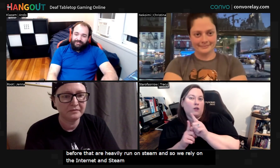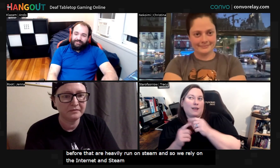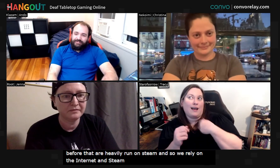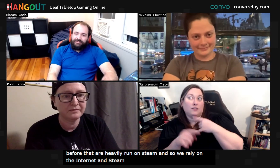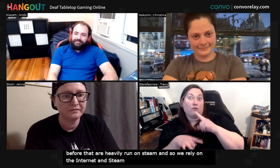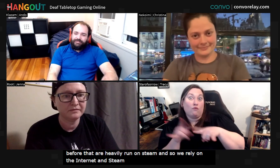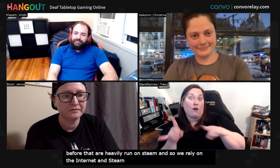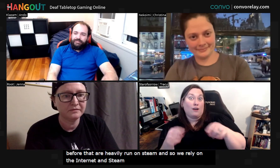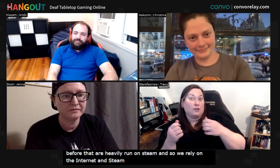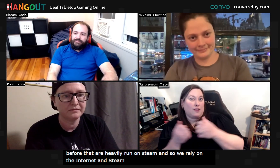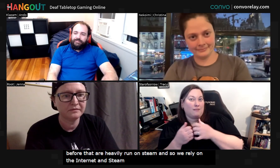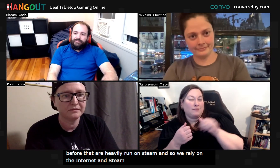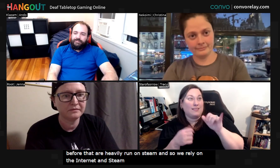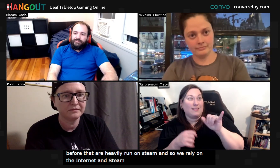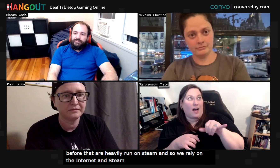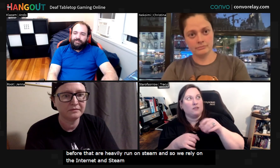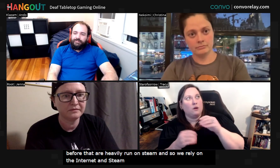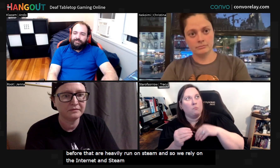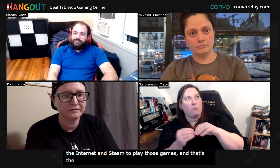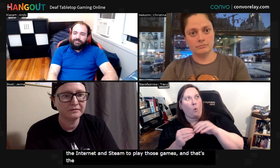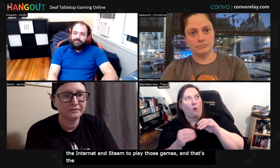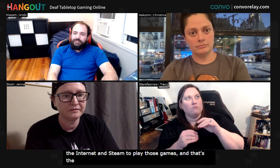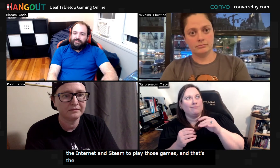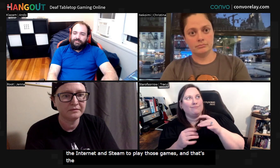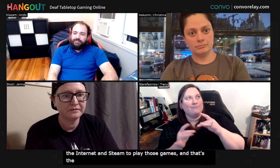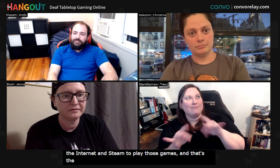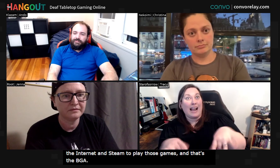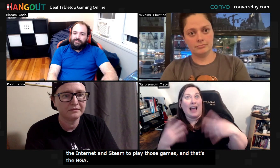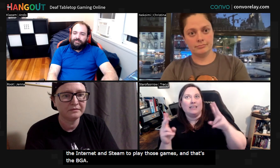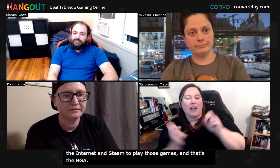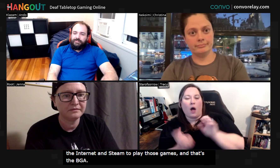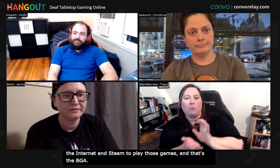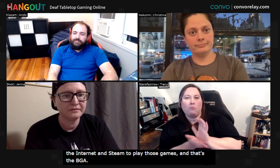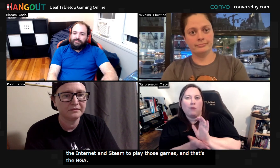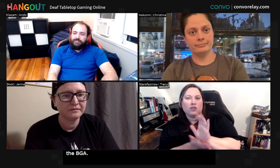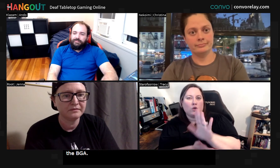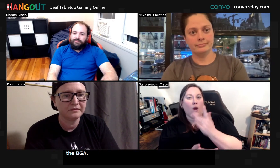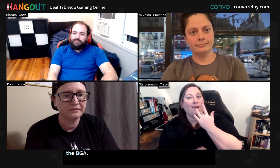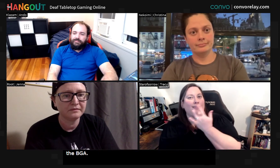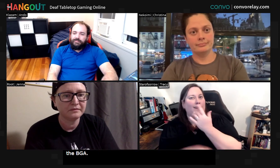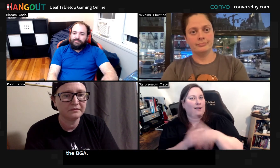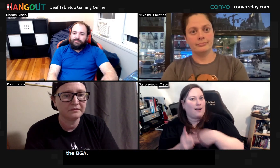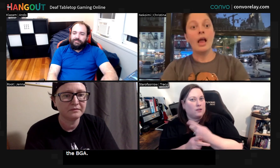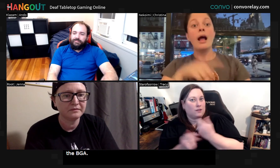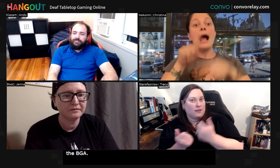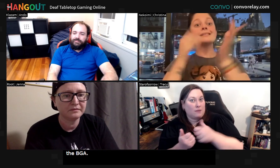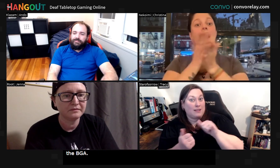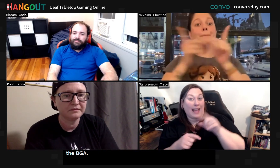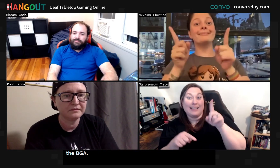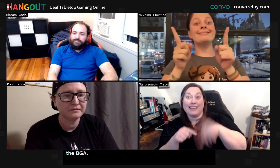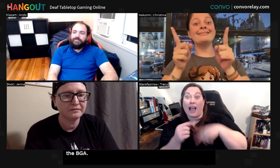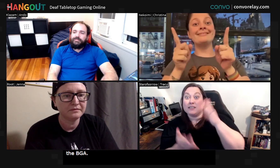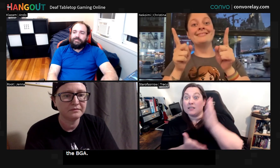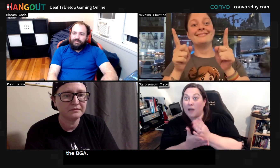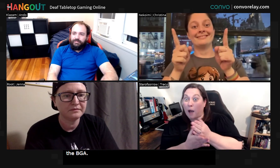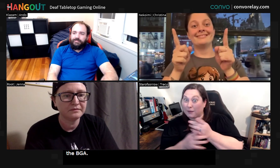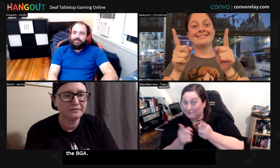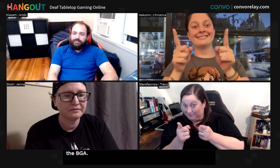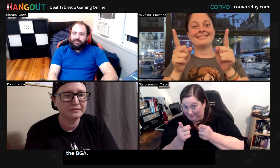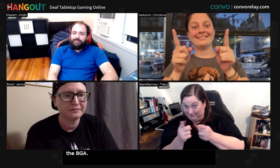And Tracy here, to add on to that, we have a variety of games. And that's more of kind of pushing your luck types of games